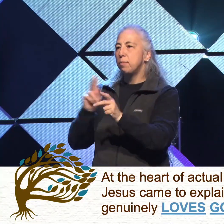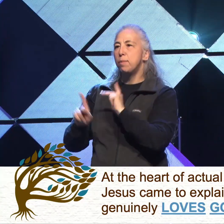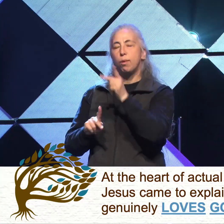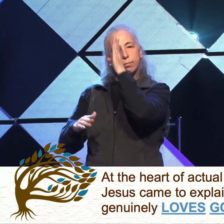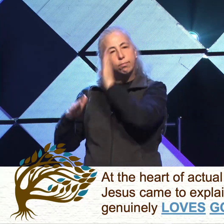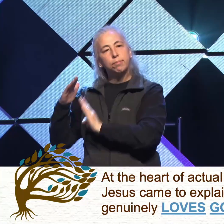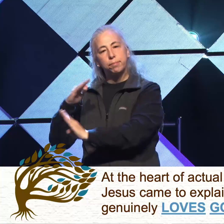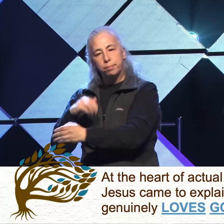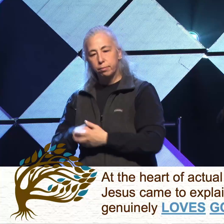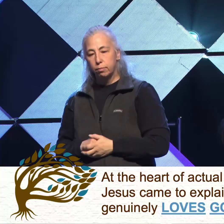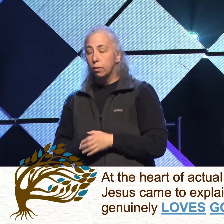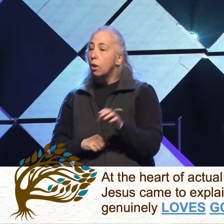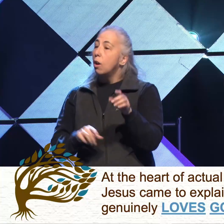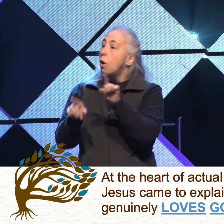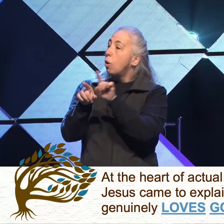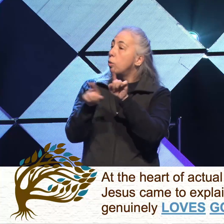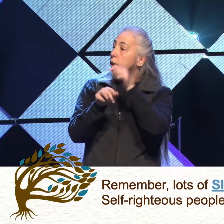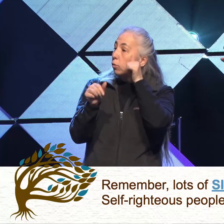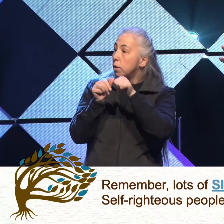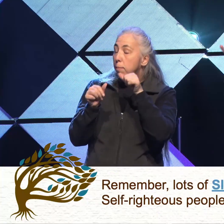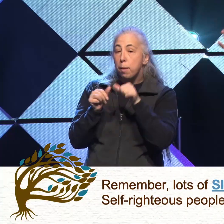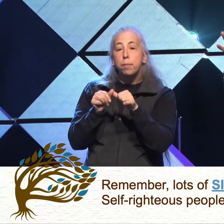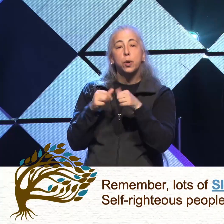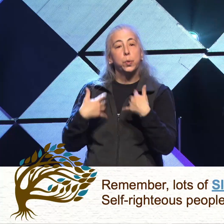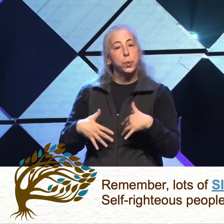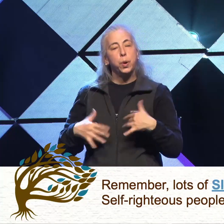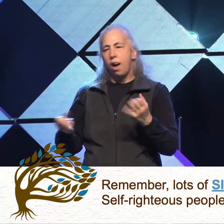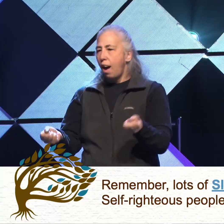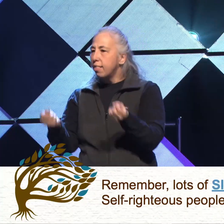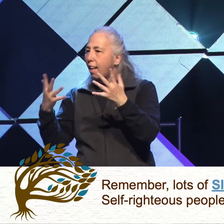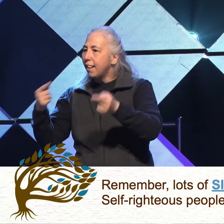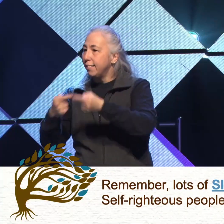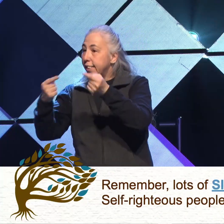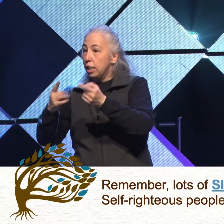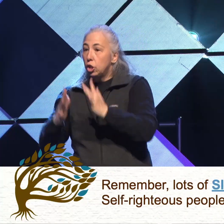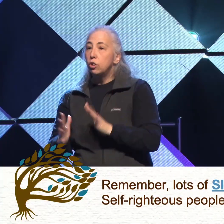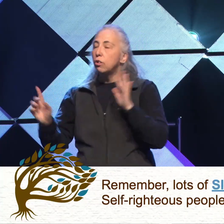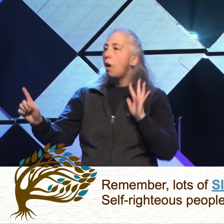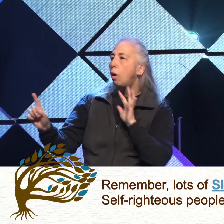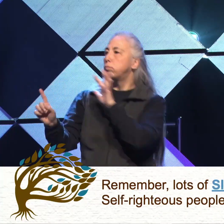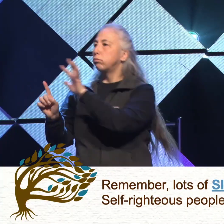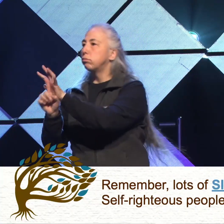remember. Always remember this. A lot of sinners flocked to Jesus.